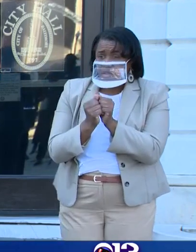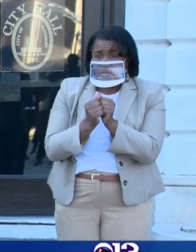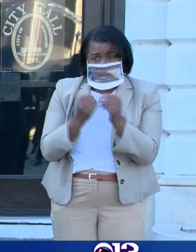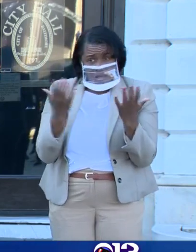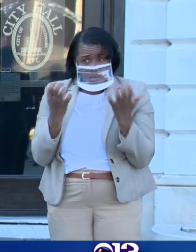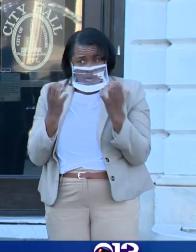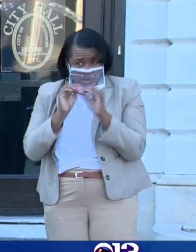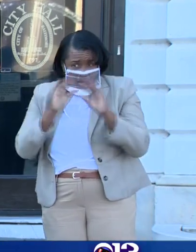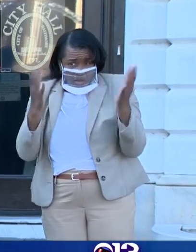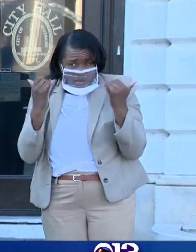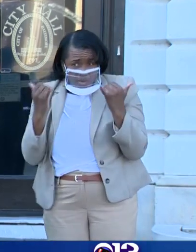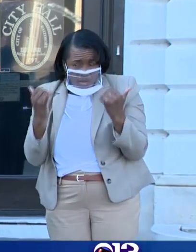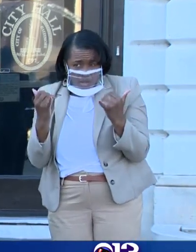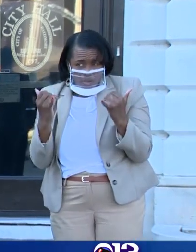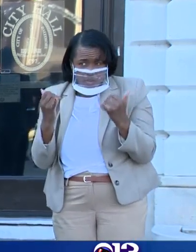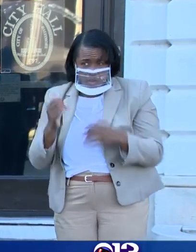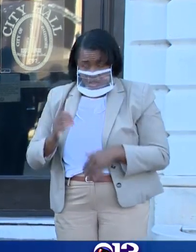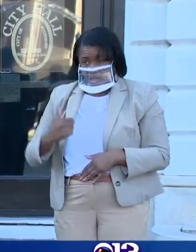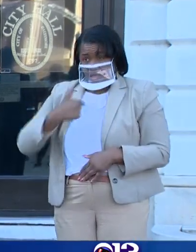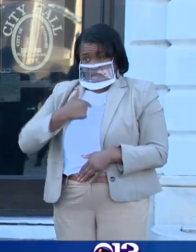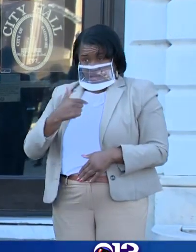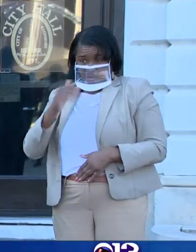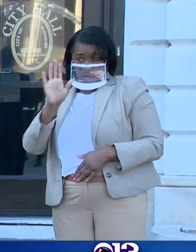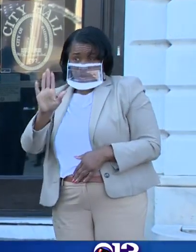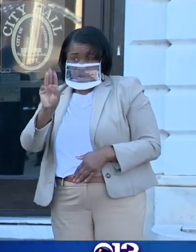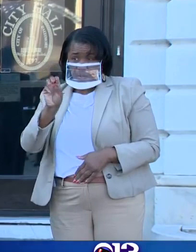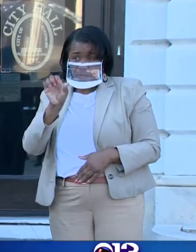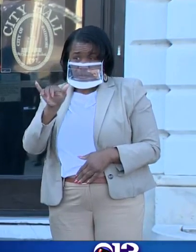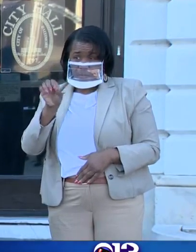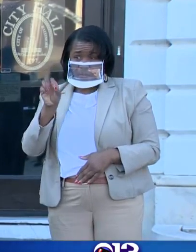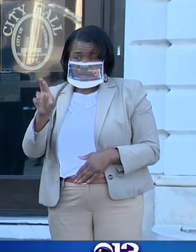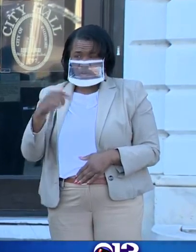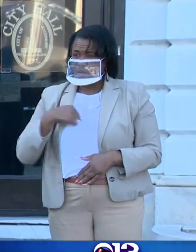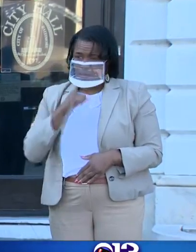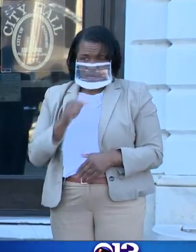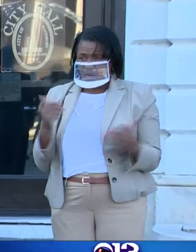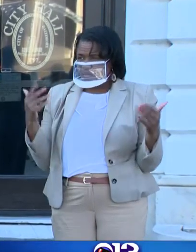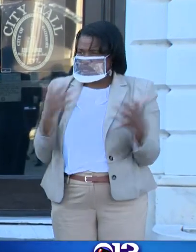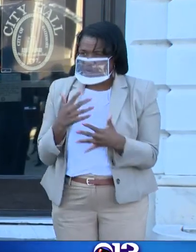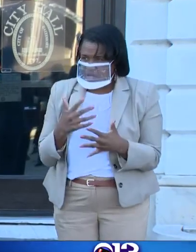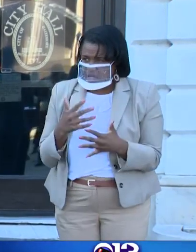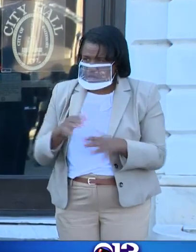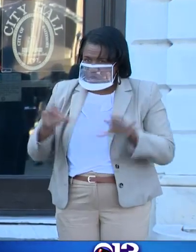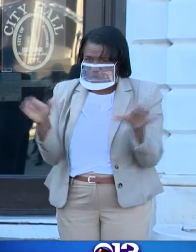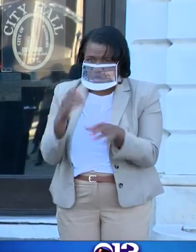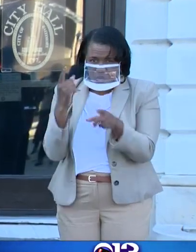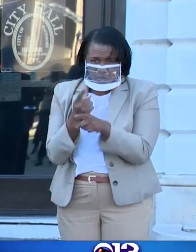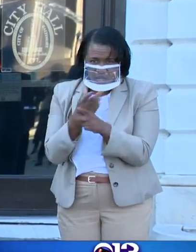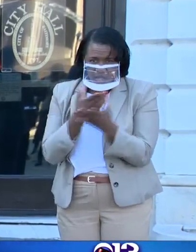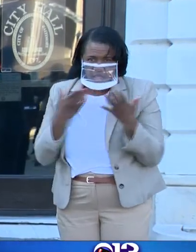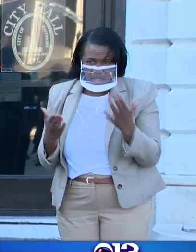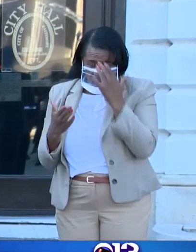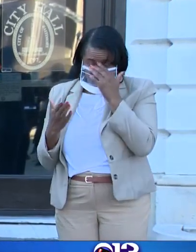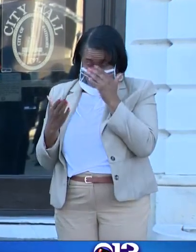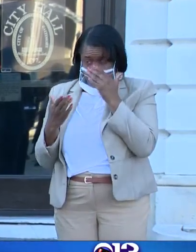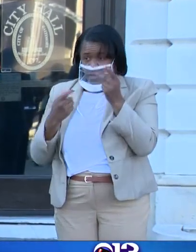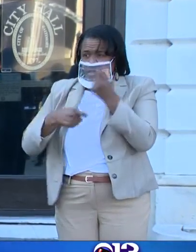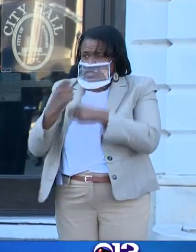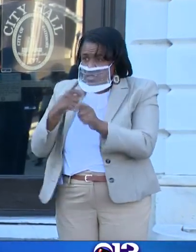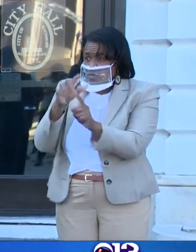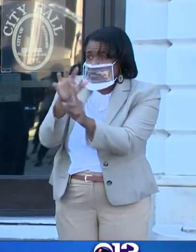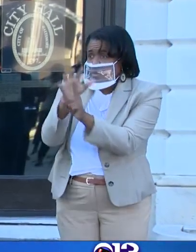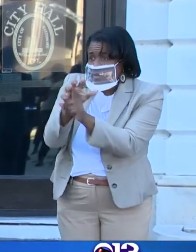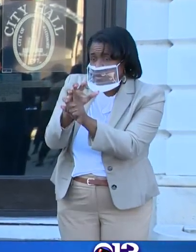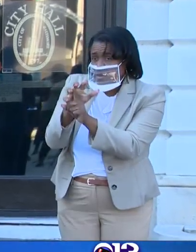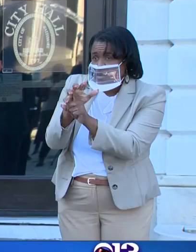be clear. As your mayor, I am unafraid to do the right thing over the popular one,